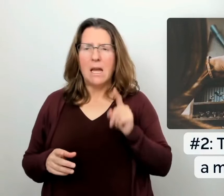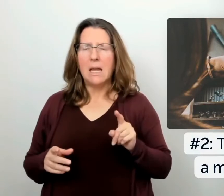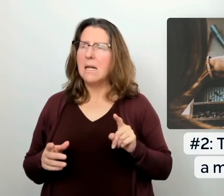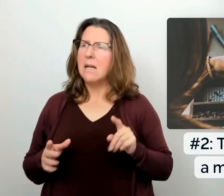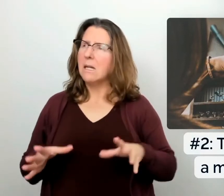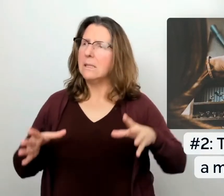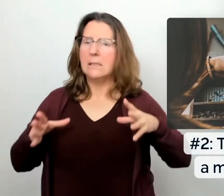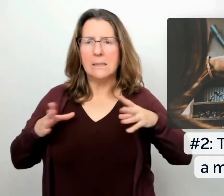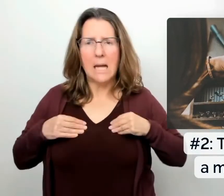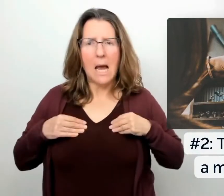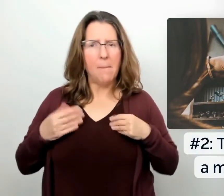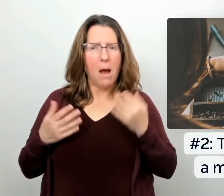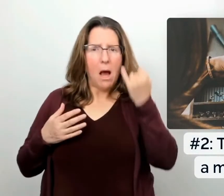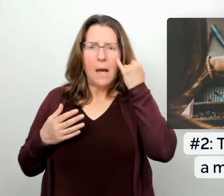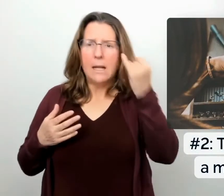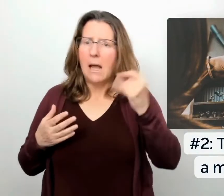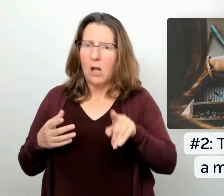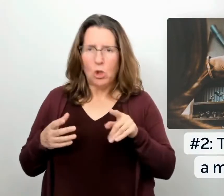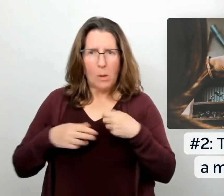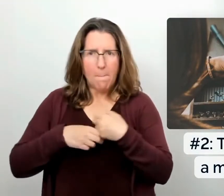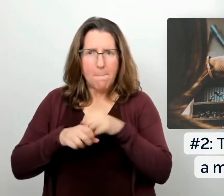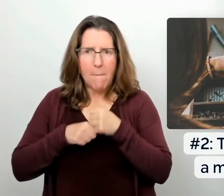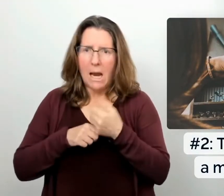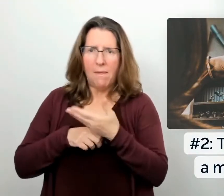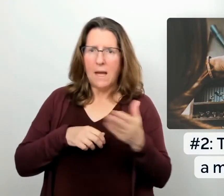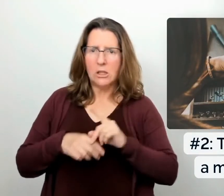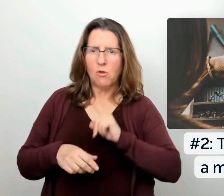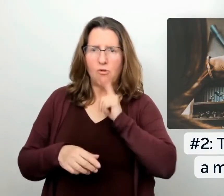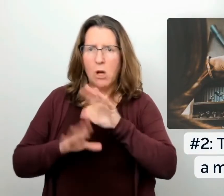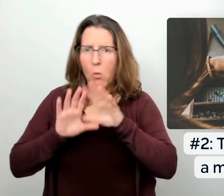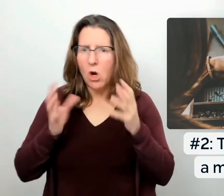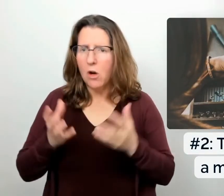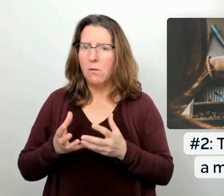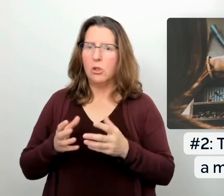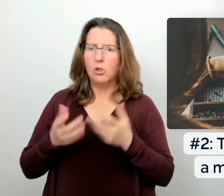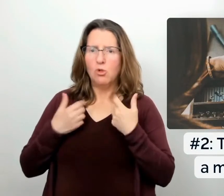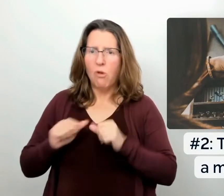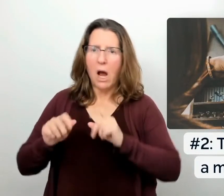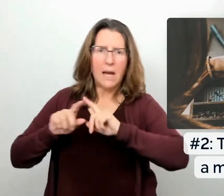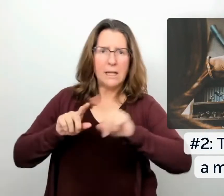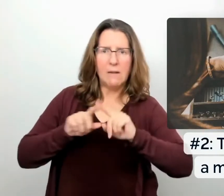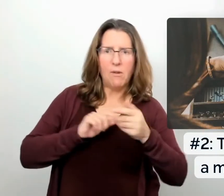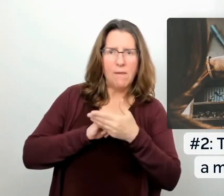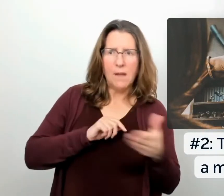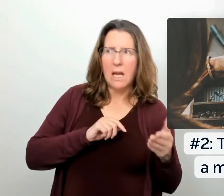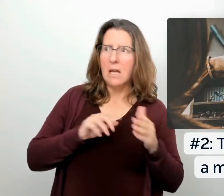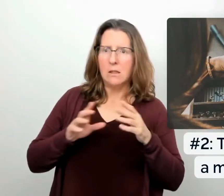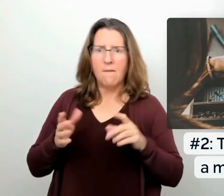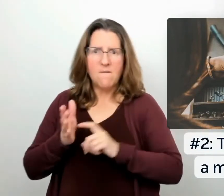Number 2, they embrace a maker's mindset, which means that they look to the real world to make things. They